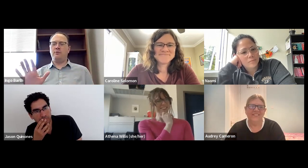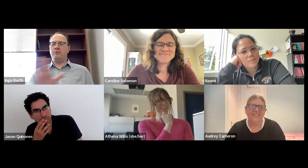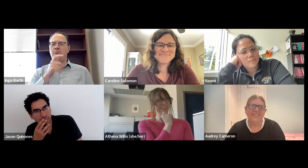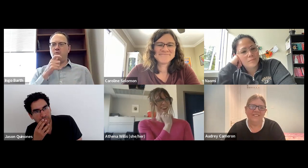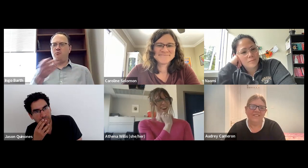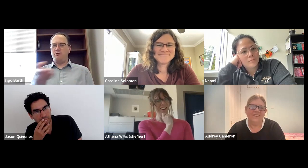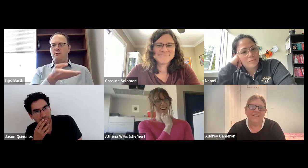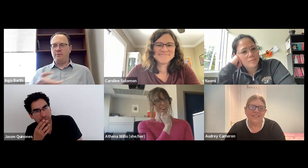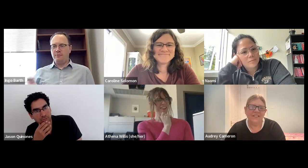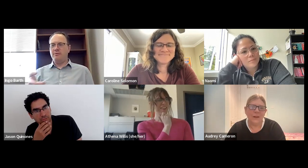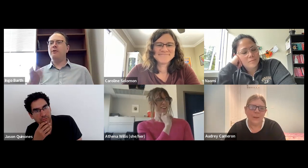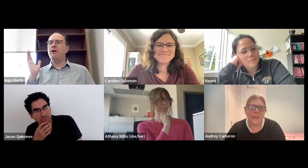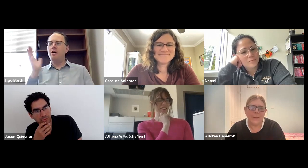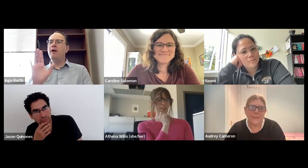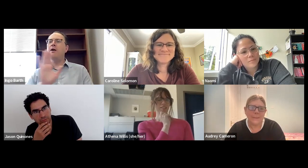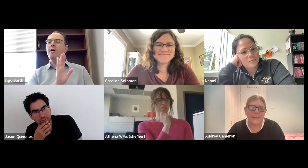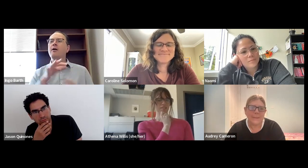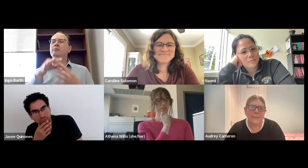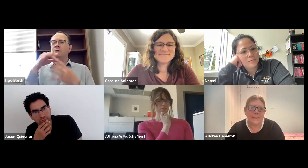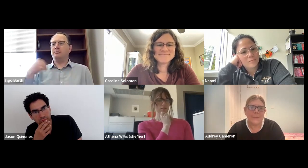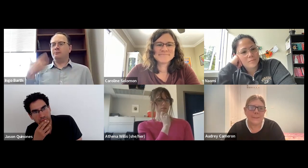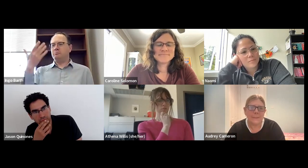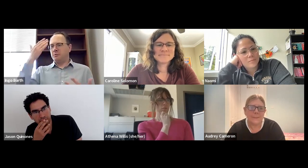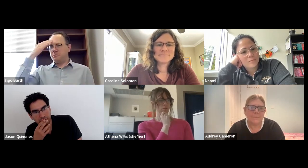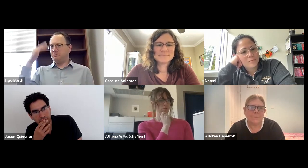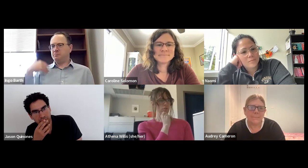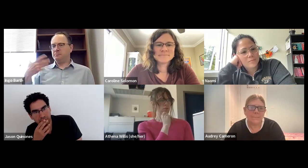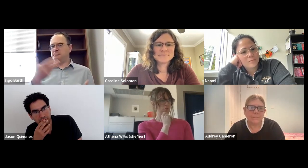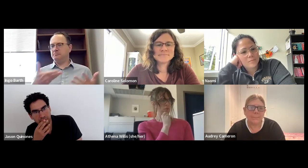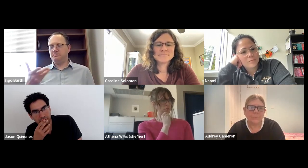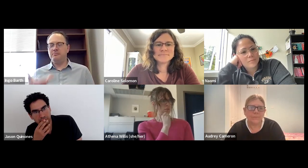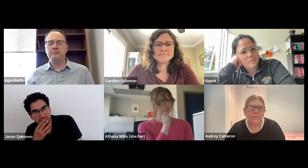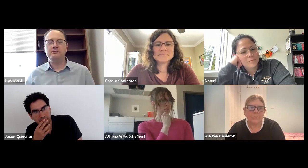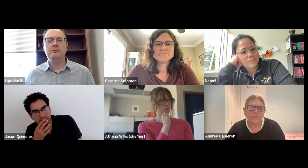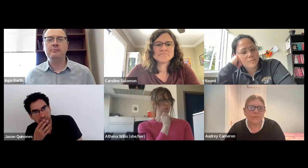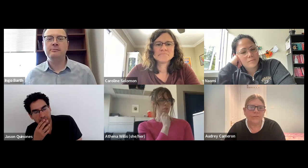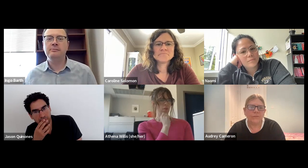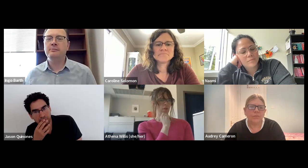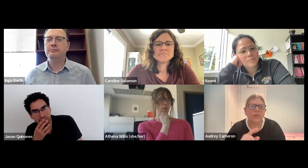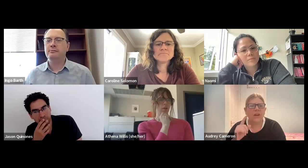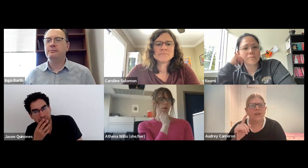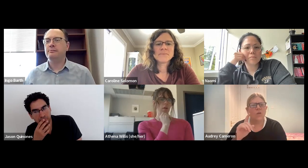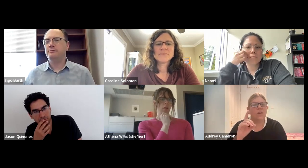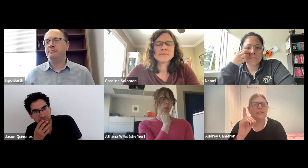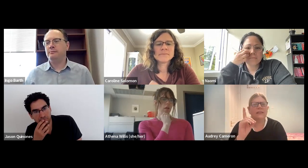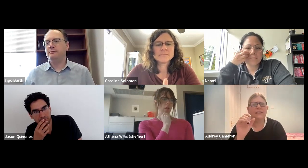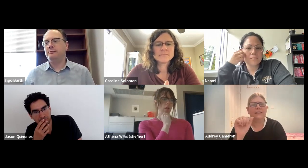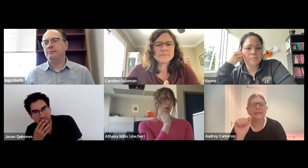and, you know, attend these lectures and see who these individuals are. And, you know, that might lead them to do more research or be able to incorporate these signs in their everyday